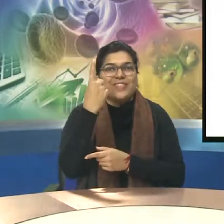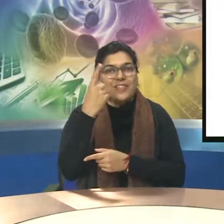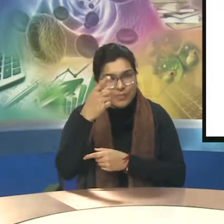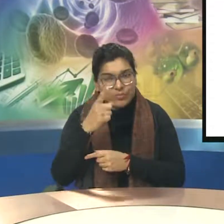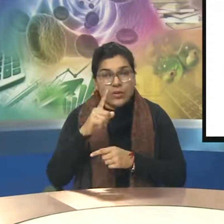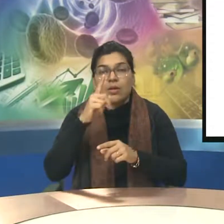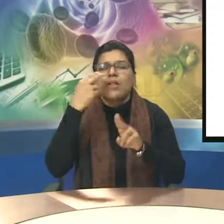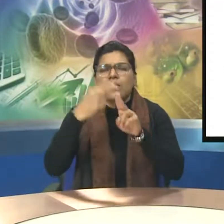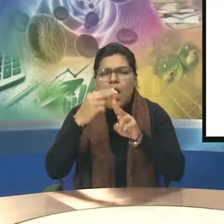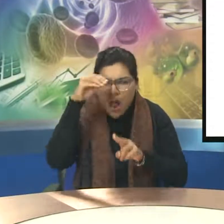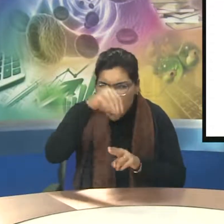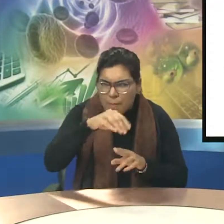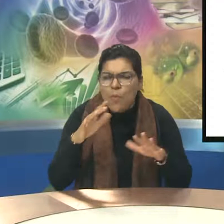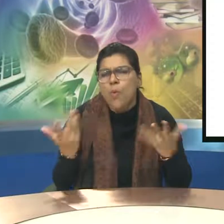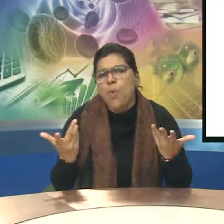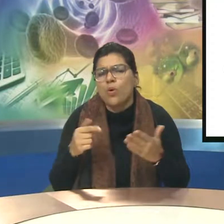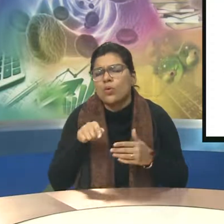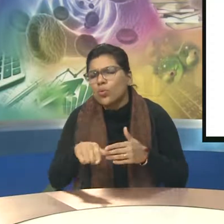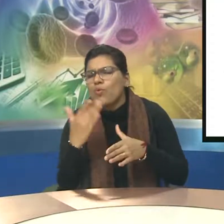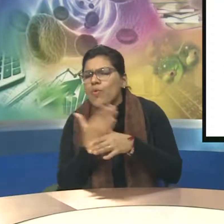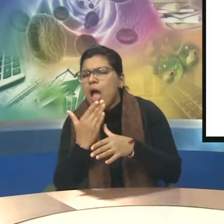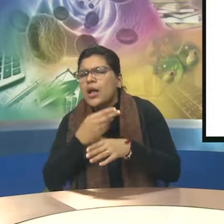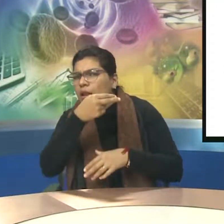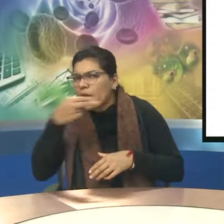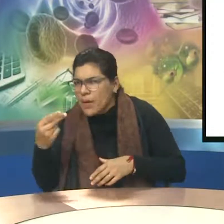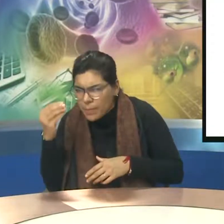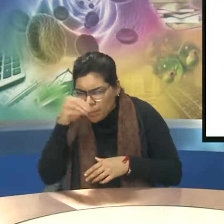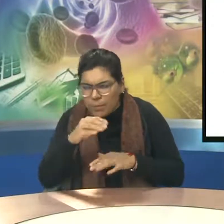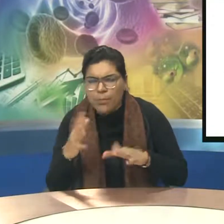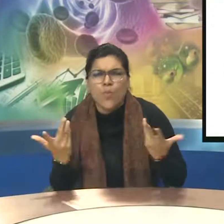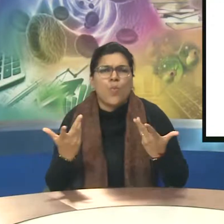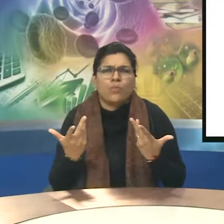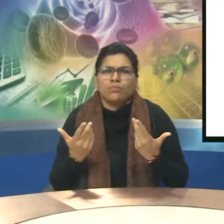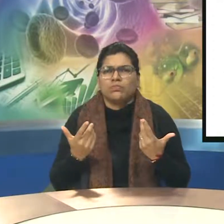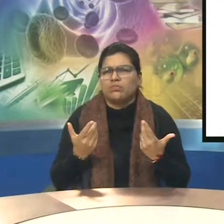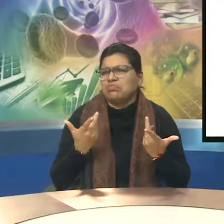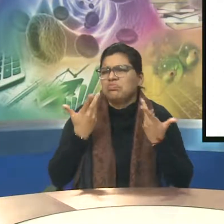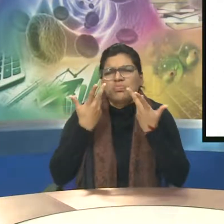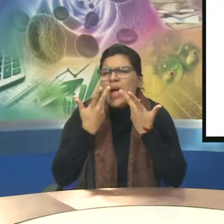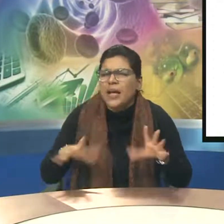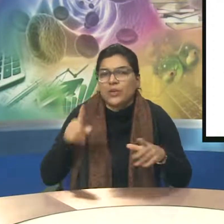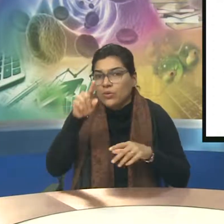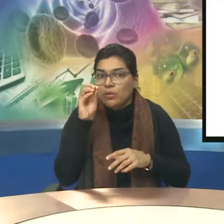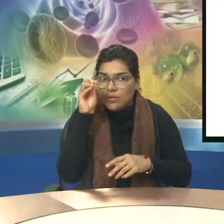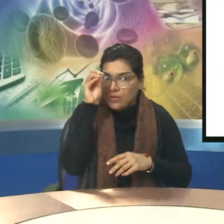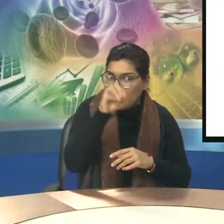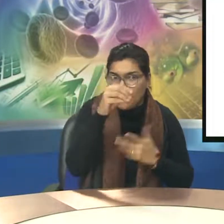so it can be prevented from losing your data or